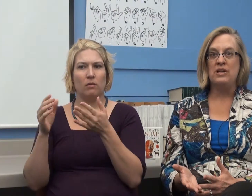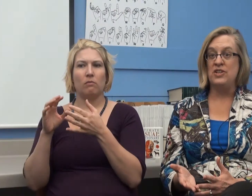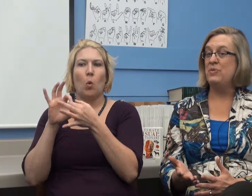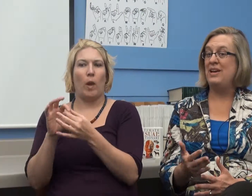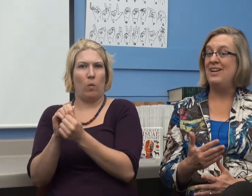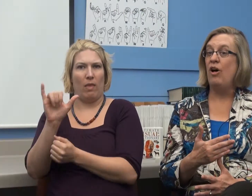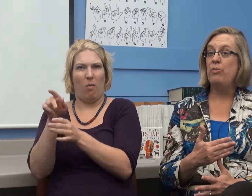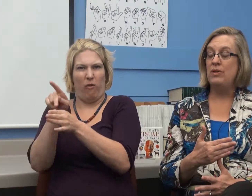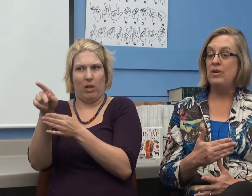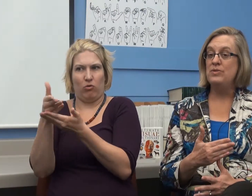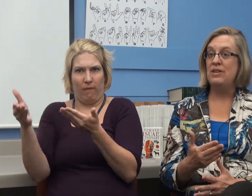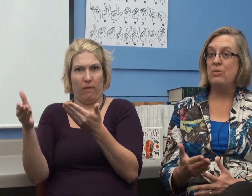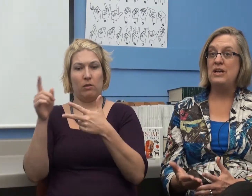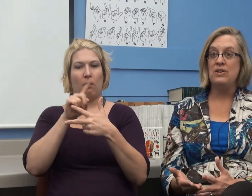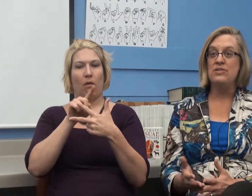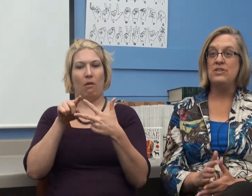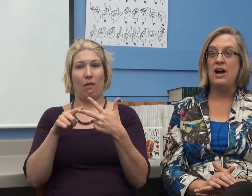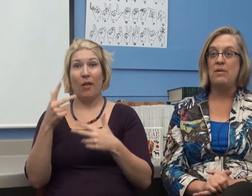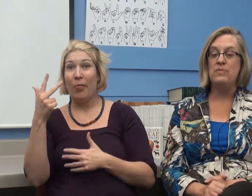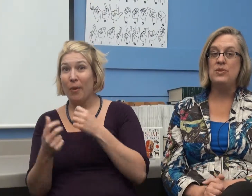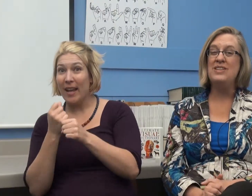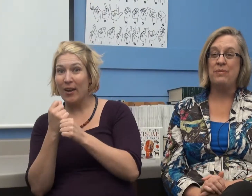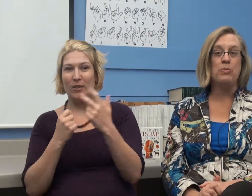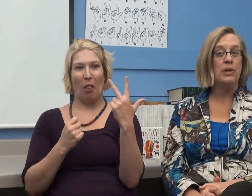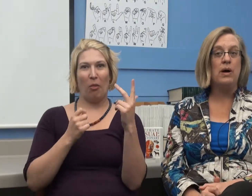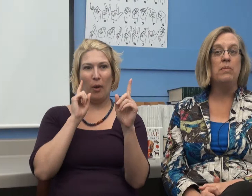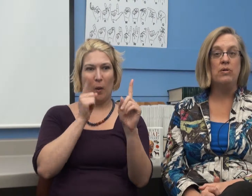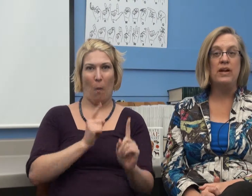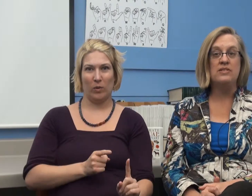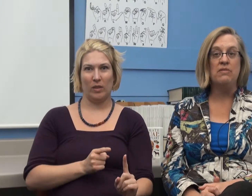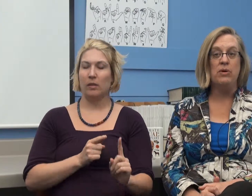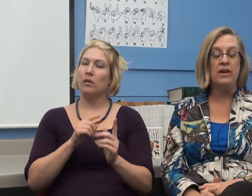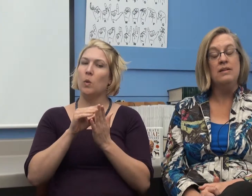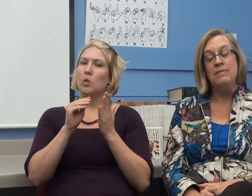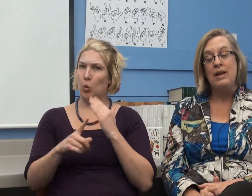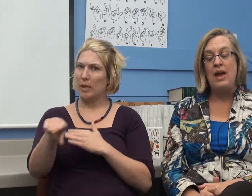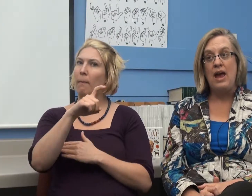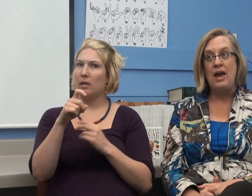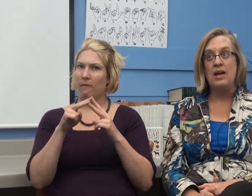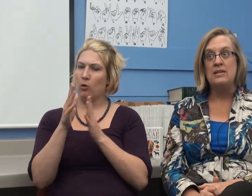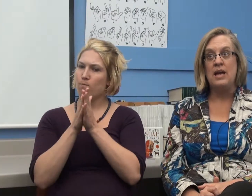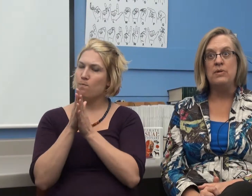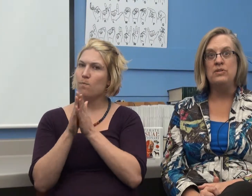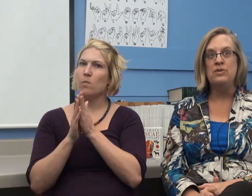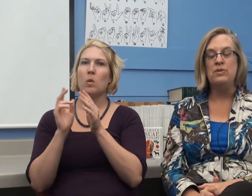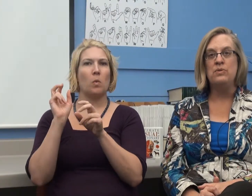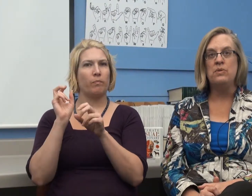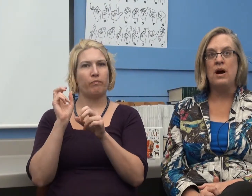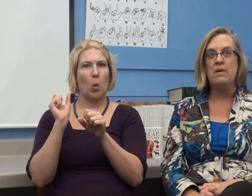So considering that we hit all three of those in 3 years, students have to be really well motivated, self-motivated, and